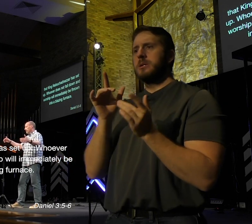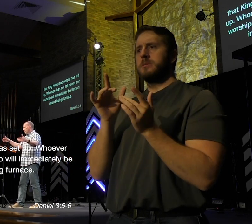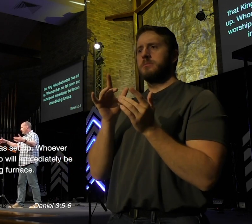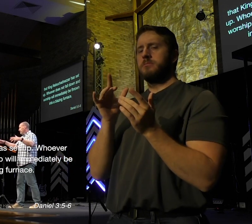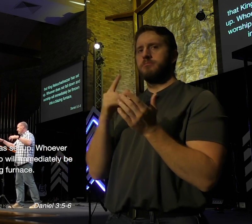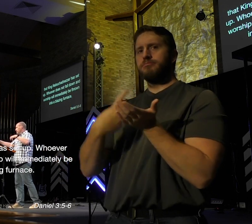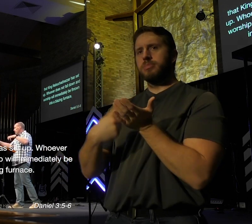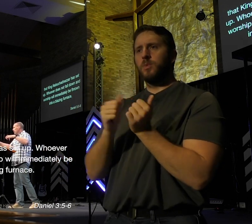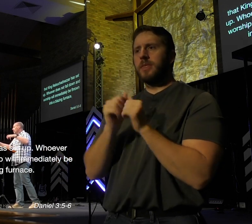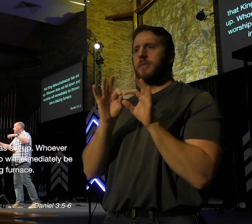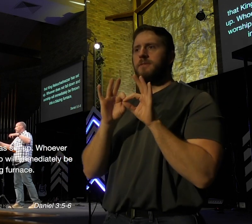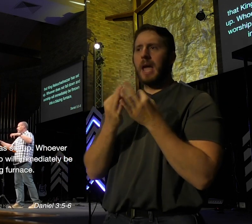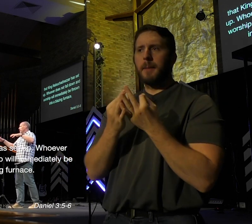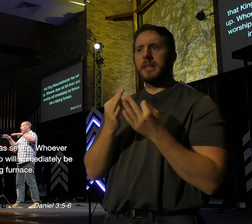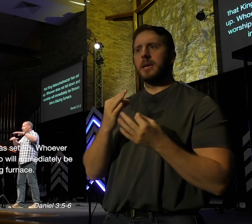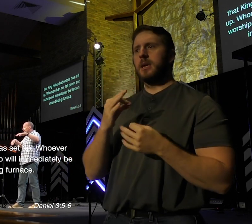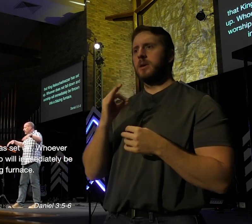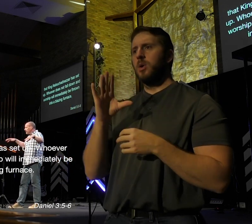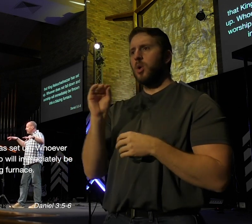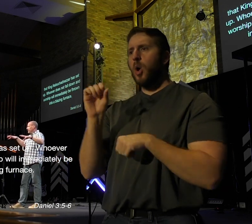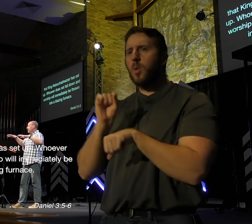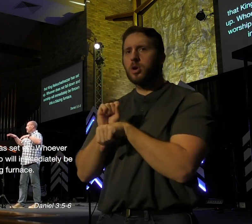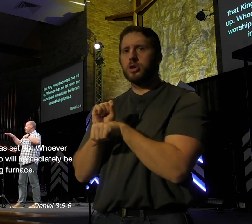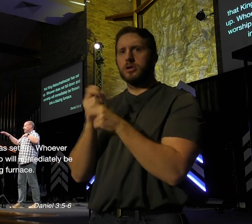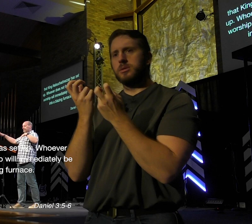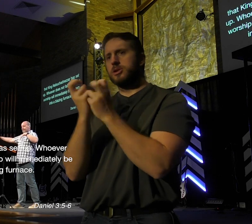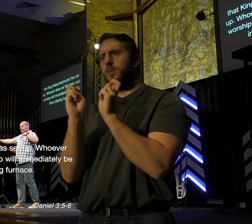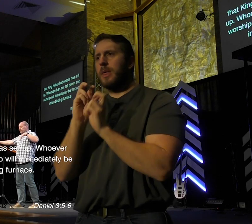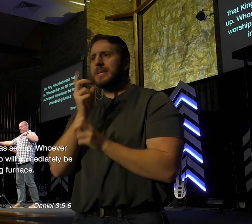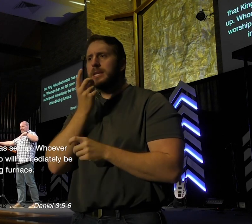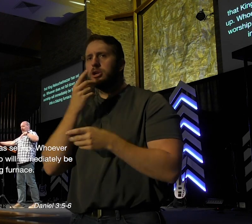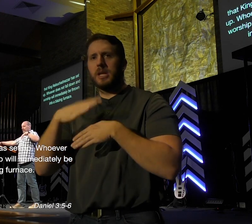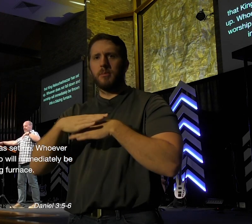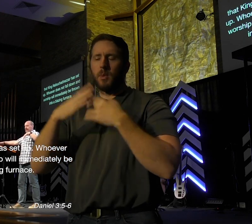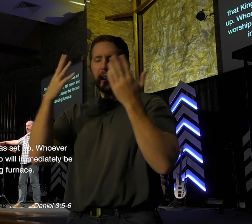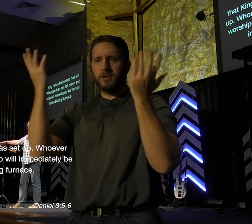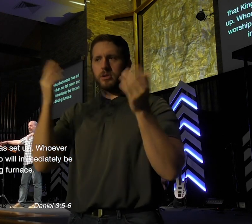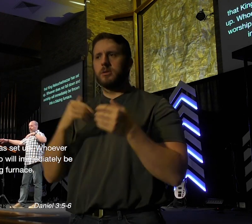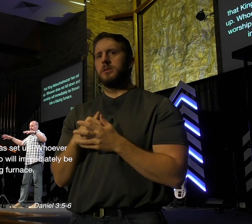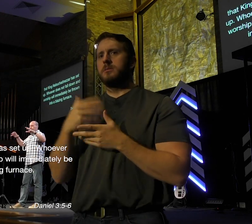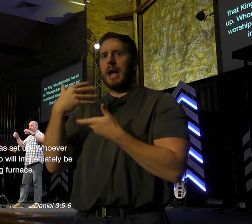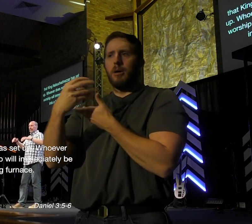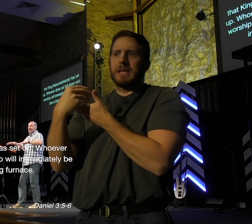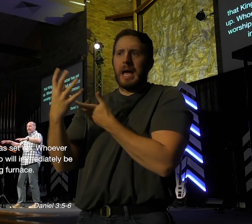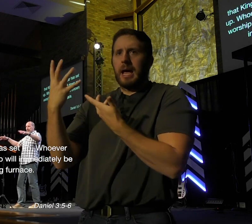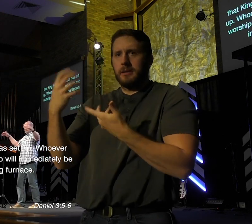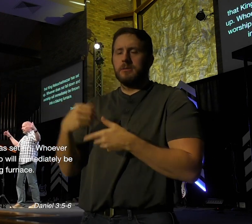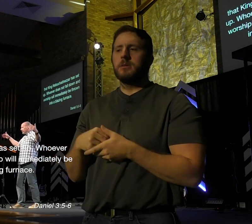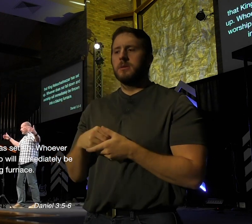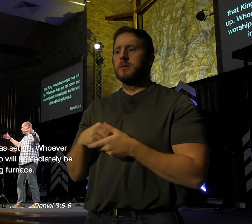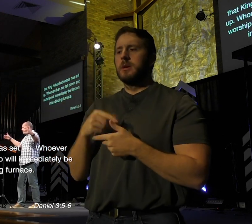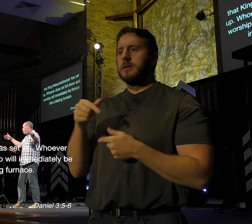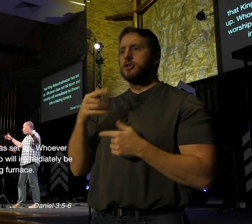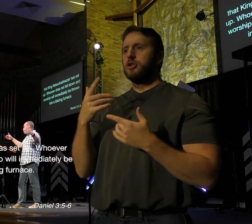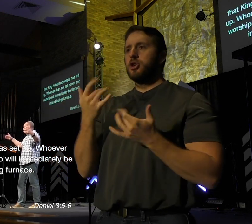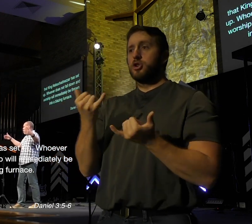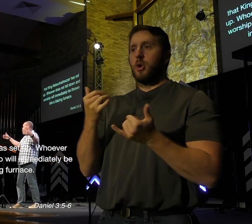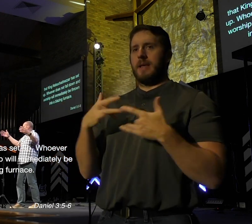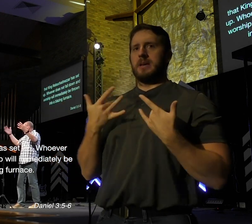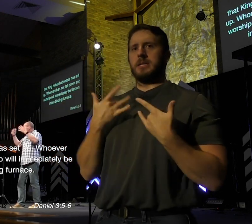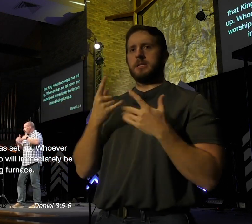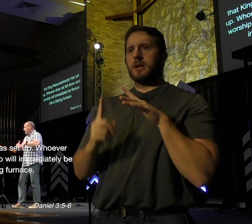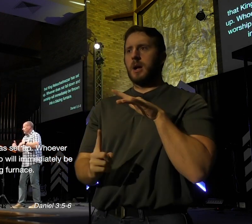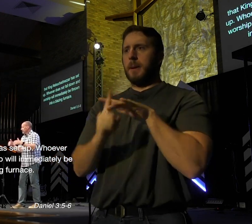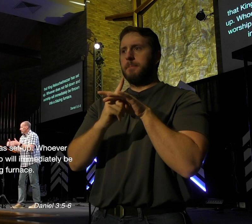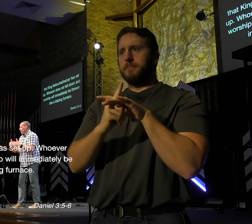with your relatives, coworkers, around the dinner table or outside, you know, at the beach or whatever, and these current events come up,